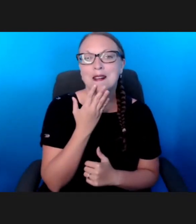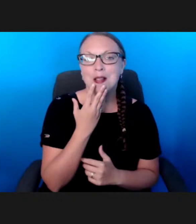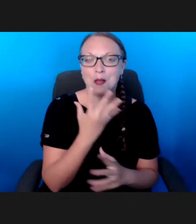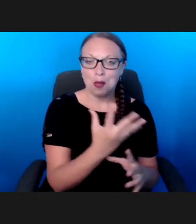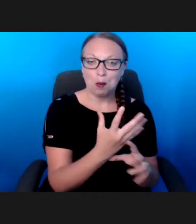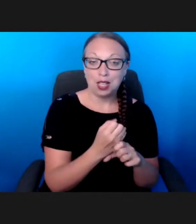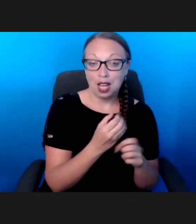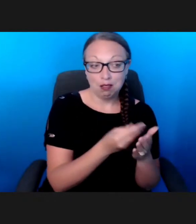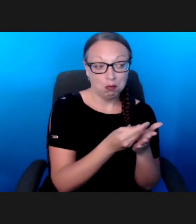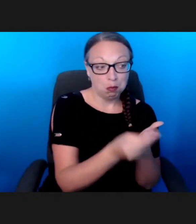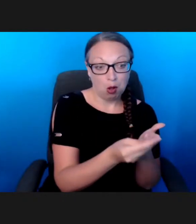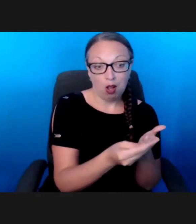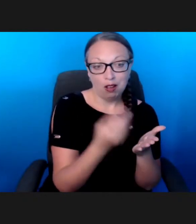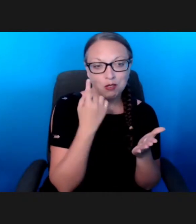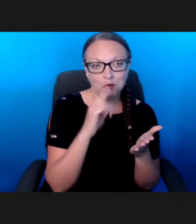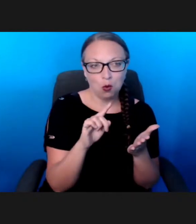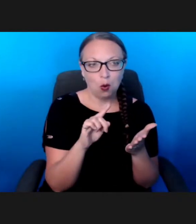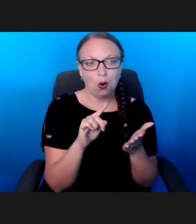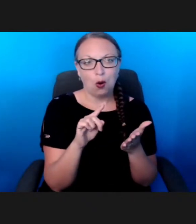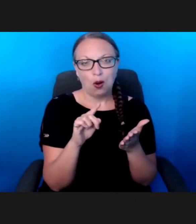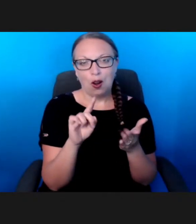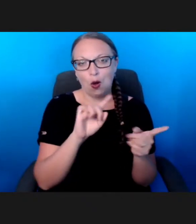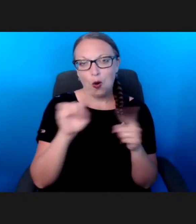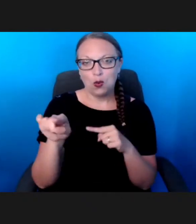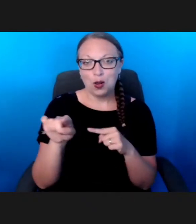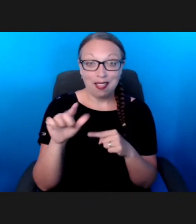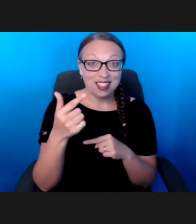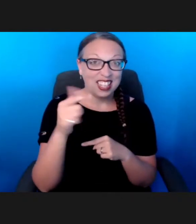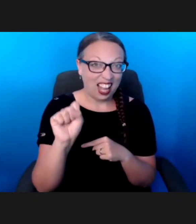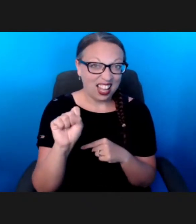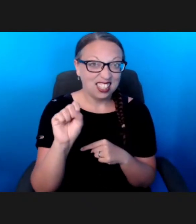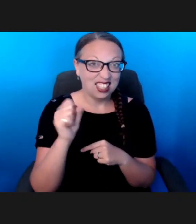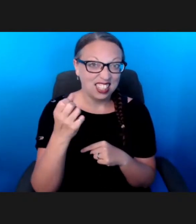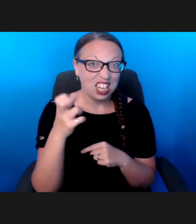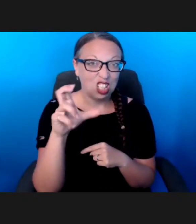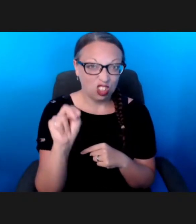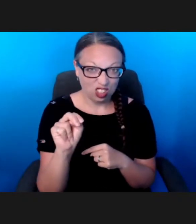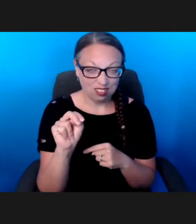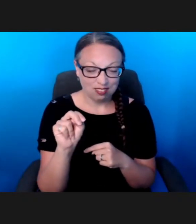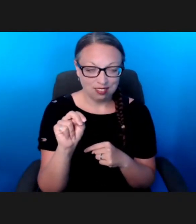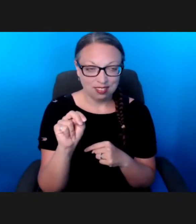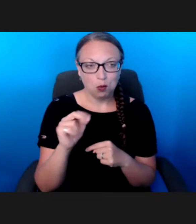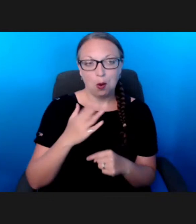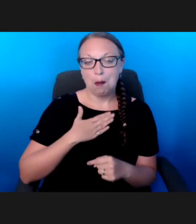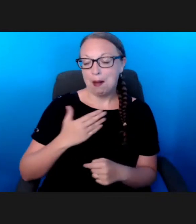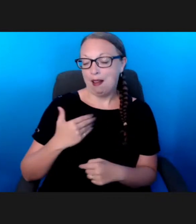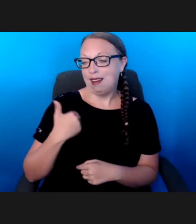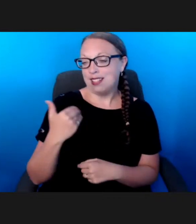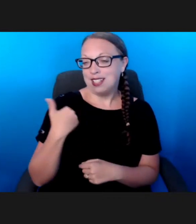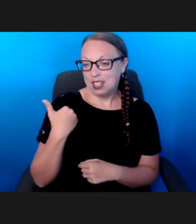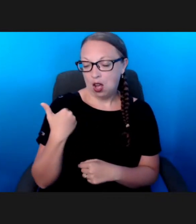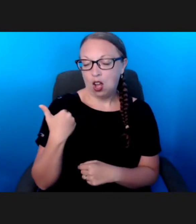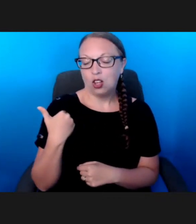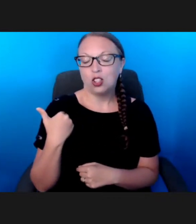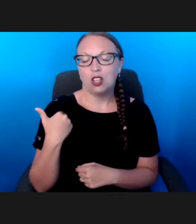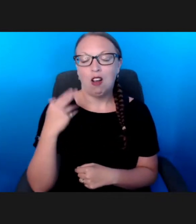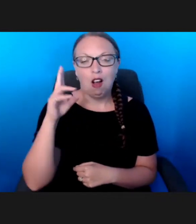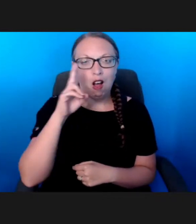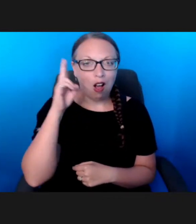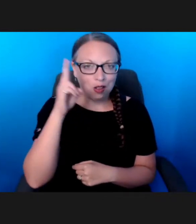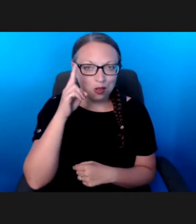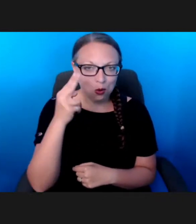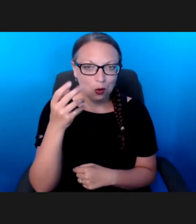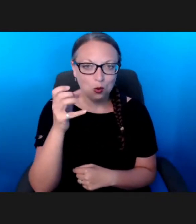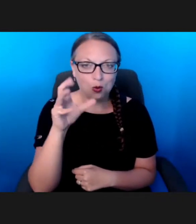of weeks with Phillips at the Sunoco gas station, where my young married student Uncle Norman worked. I